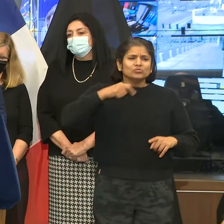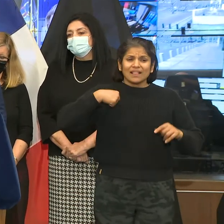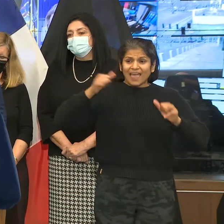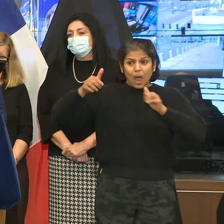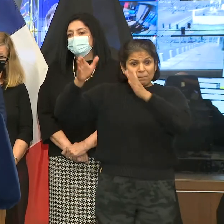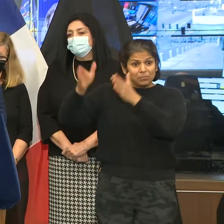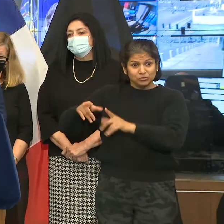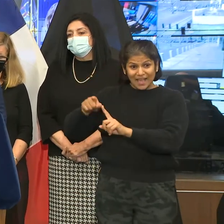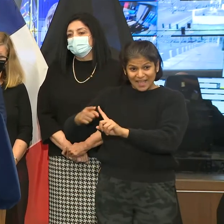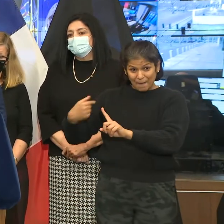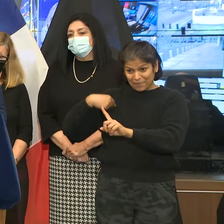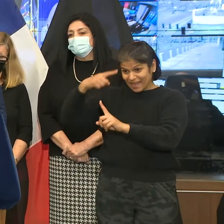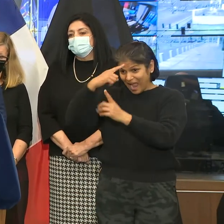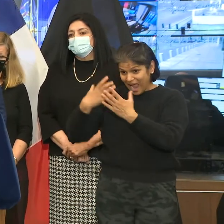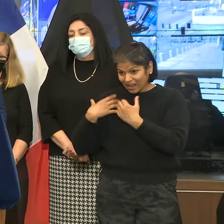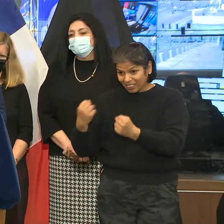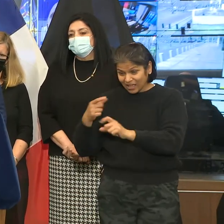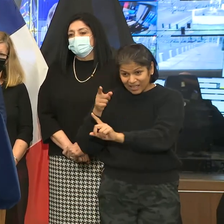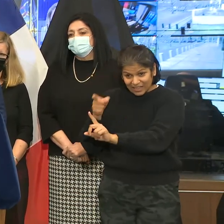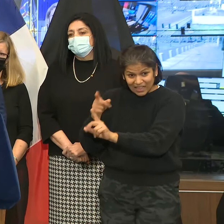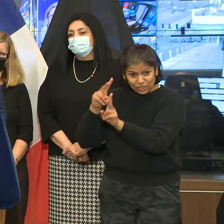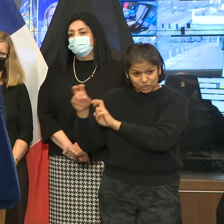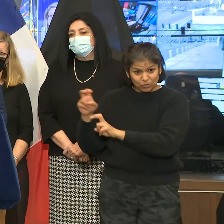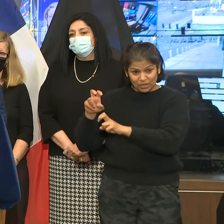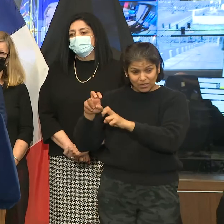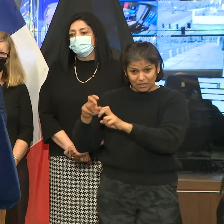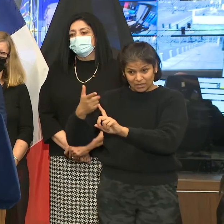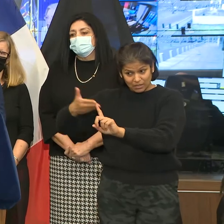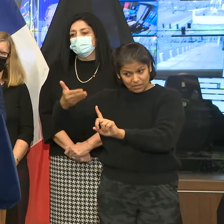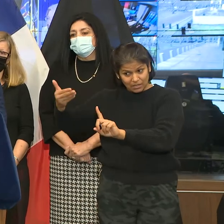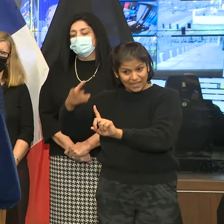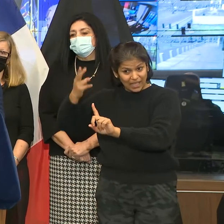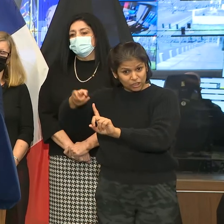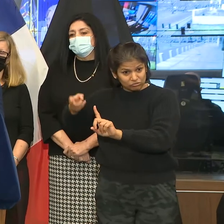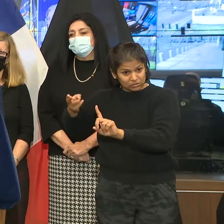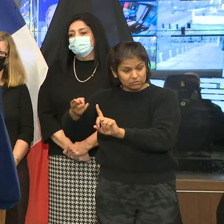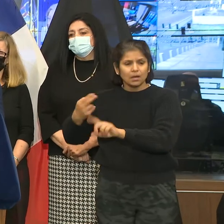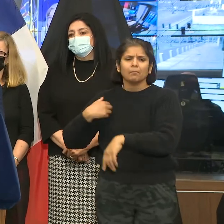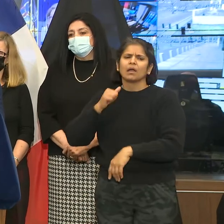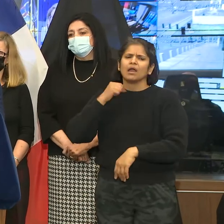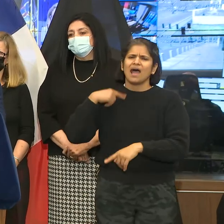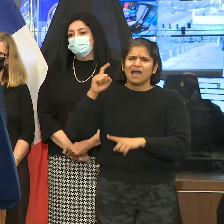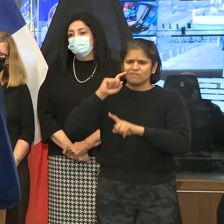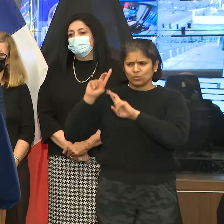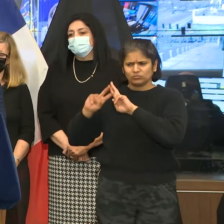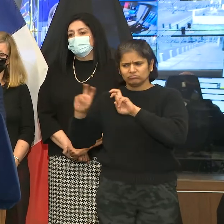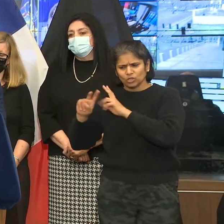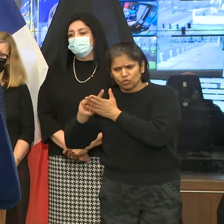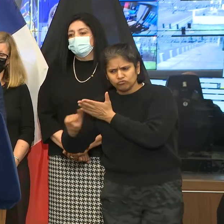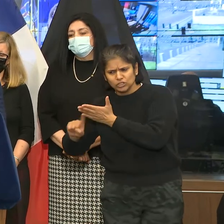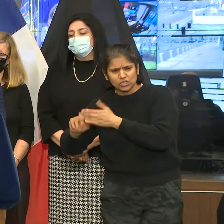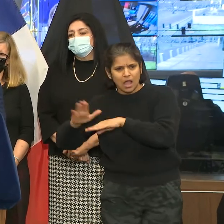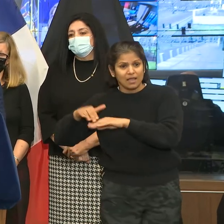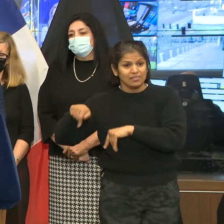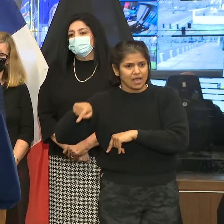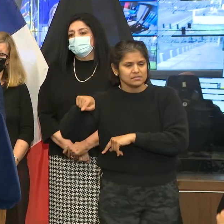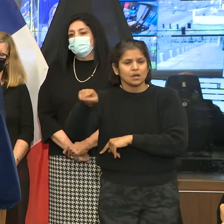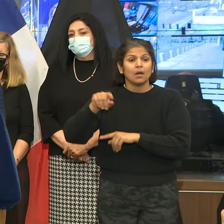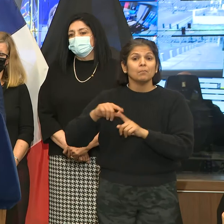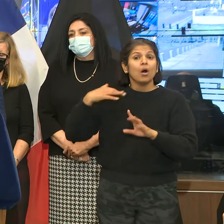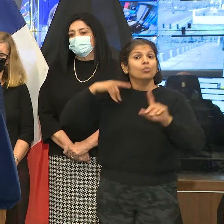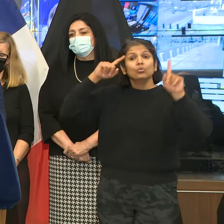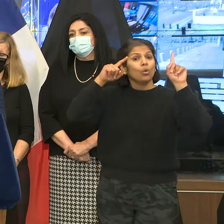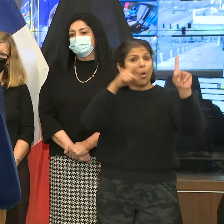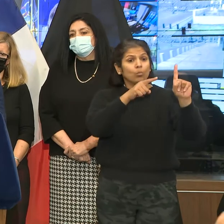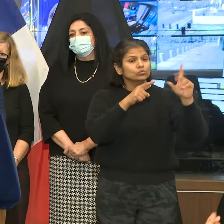this crime, but we need to look at that, examine that. The goal we must always do is find out when you have an action